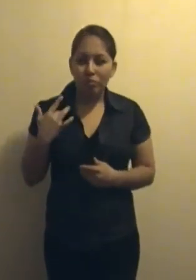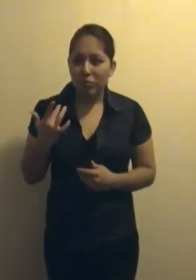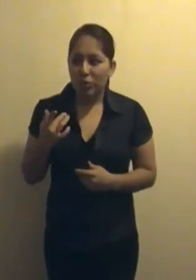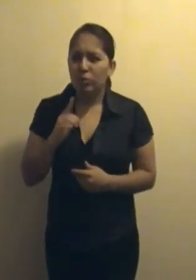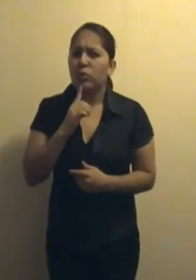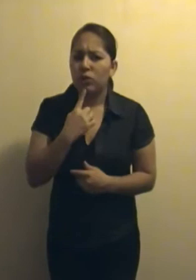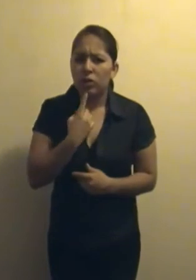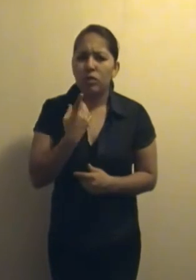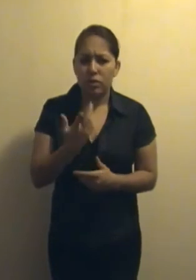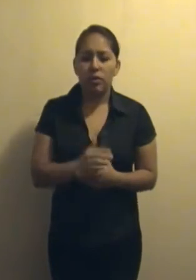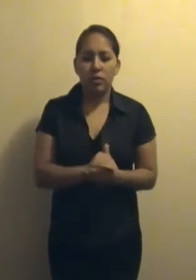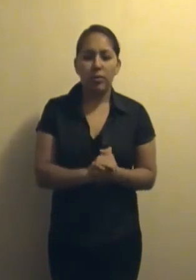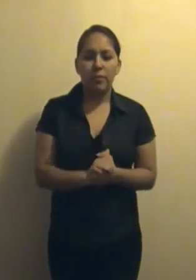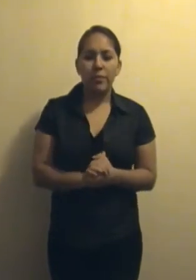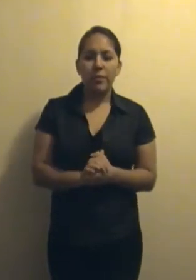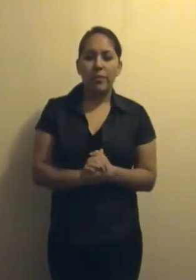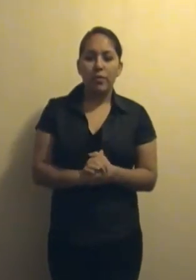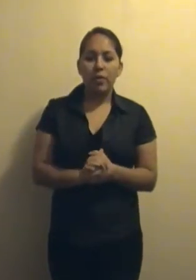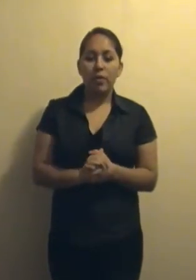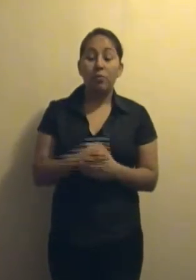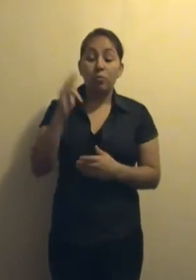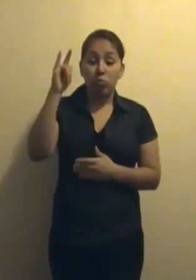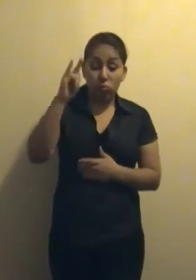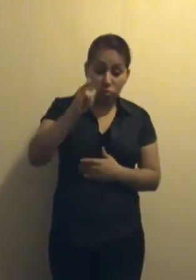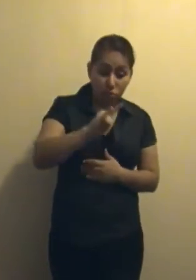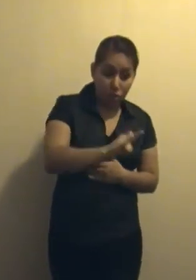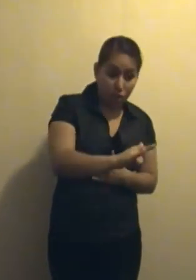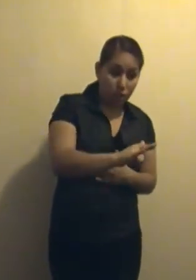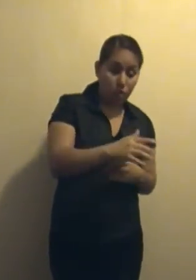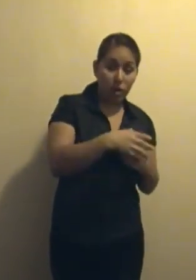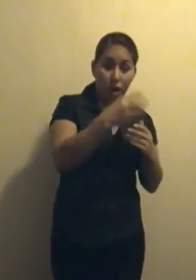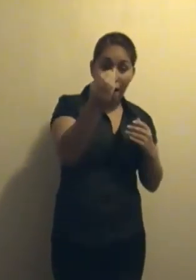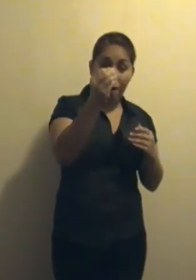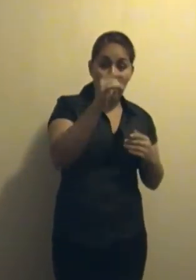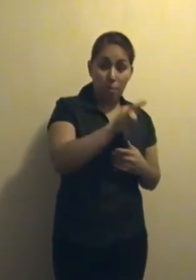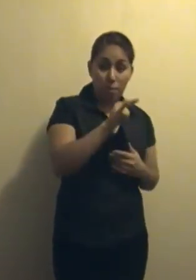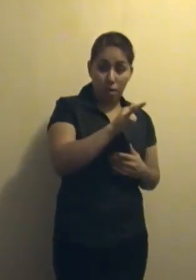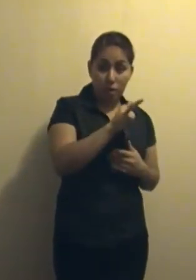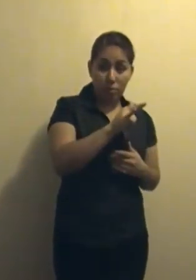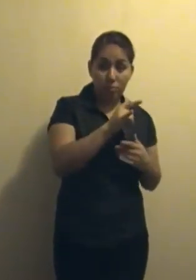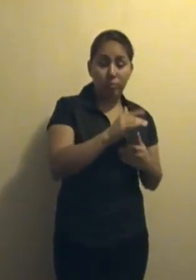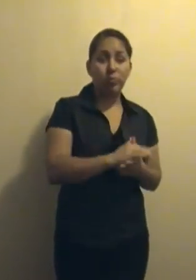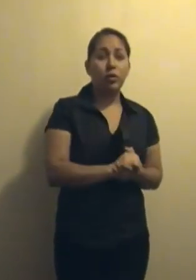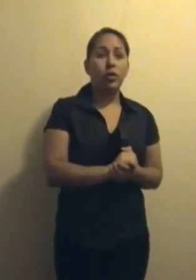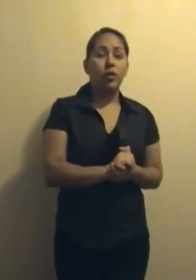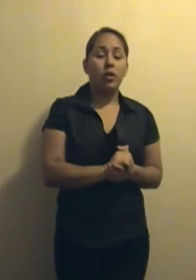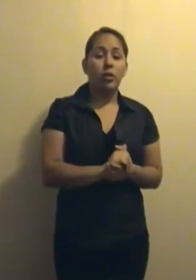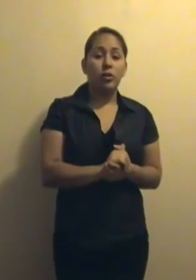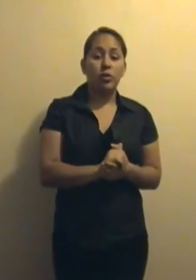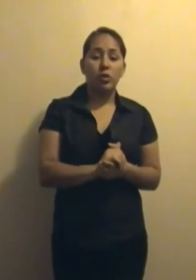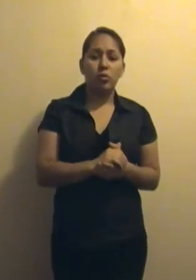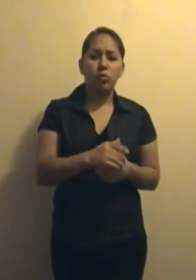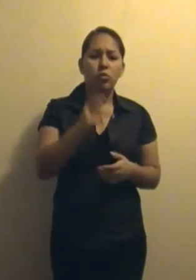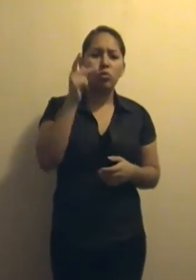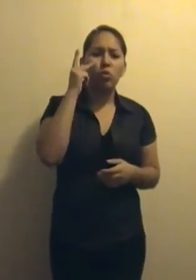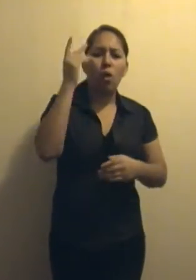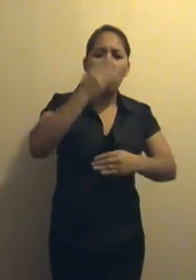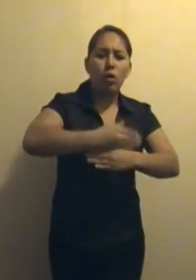serious. And we ended up landing, and we got off of the plane and went into the airport, and through the window we could see that one of the